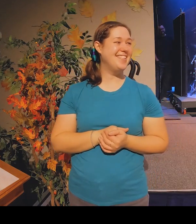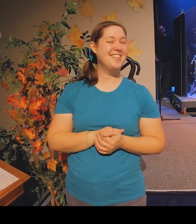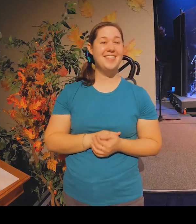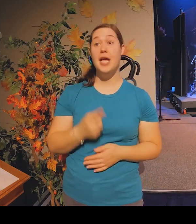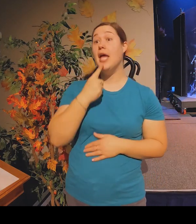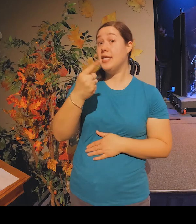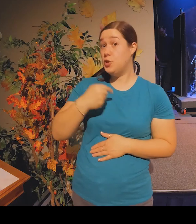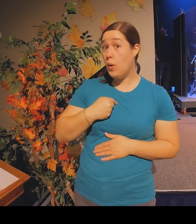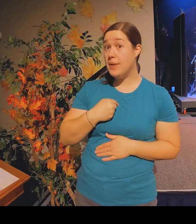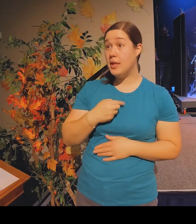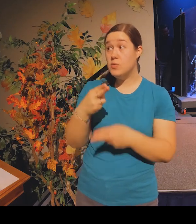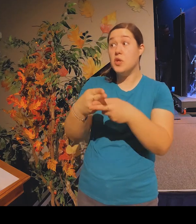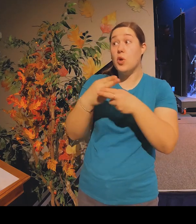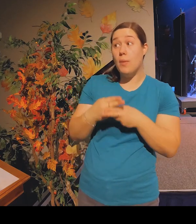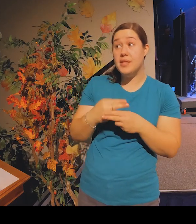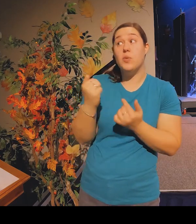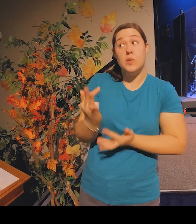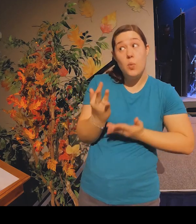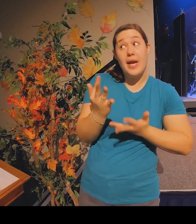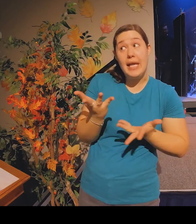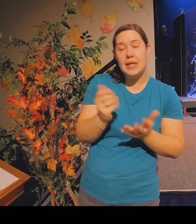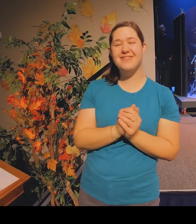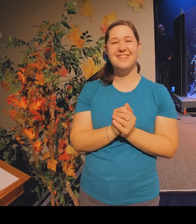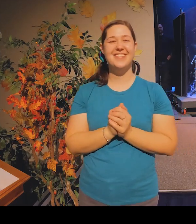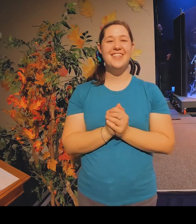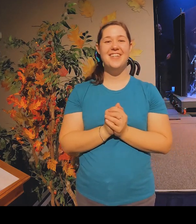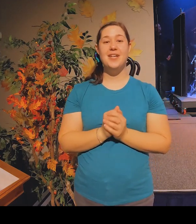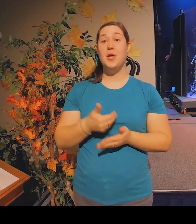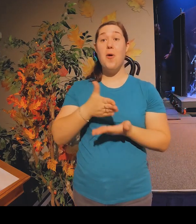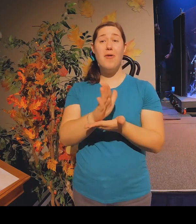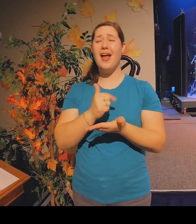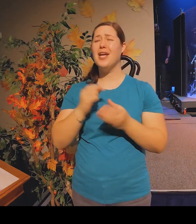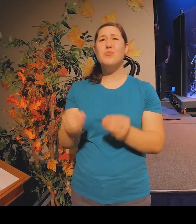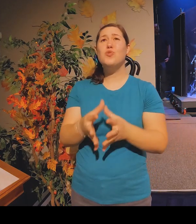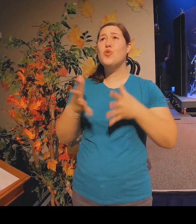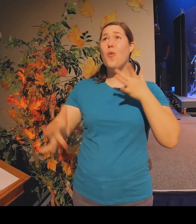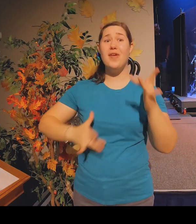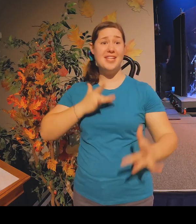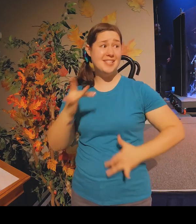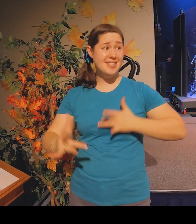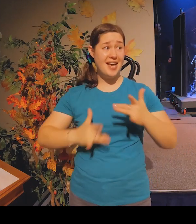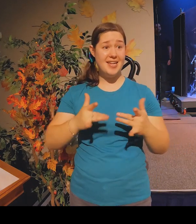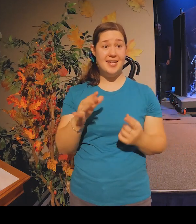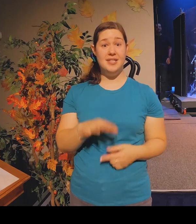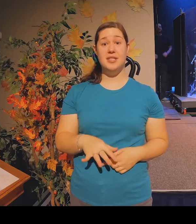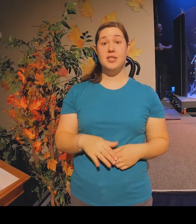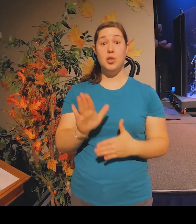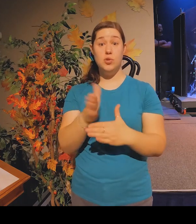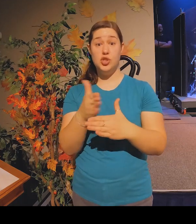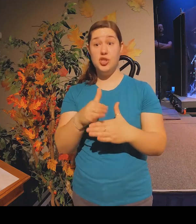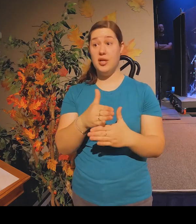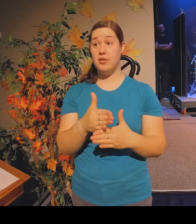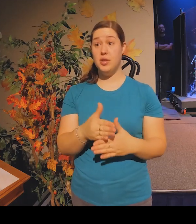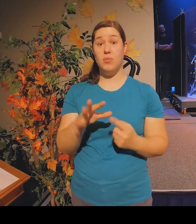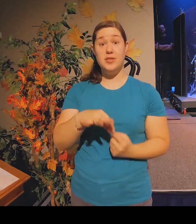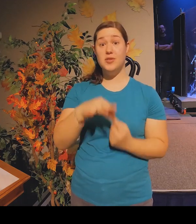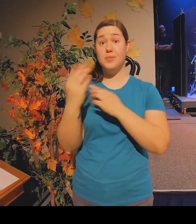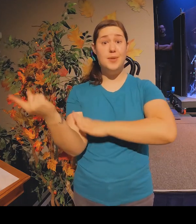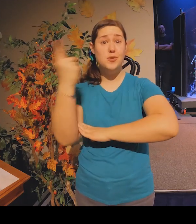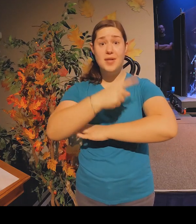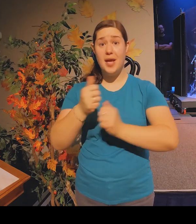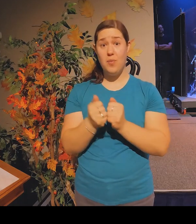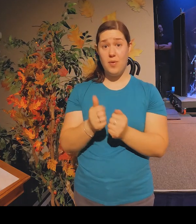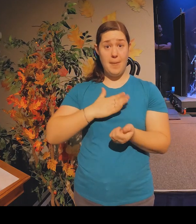cue. All right. I am so excited to share this milestone with our friends. I realized this morning when I woke up